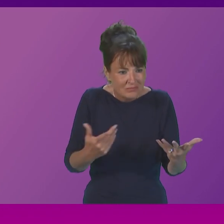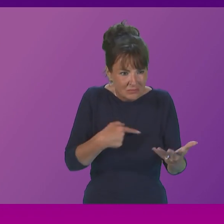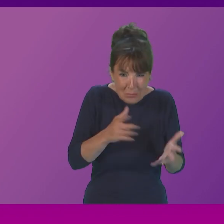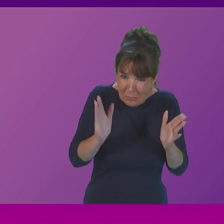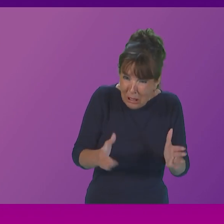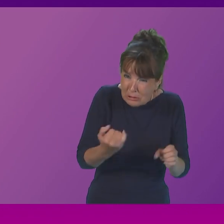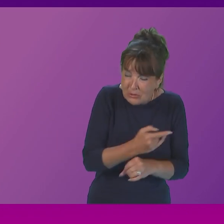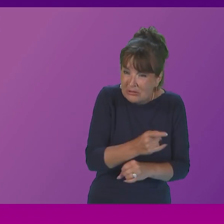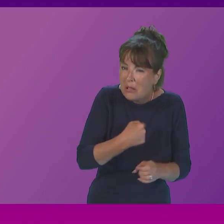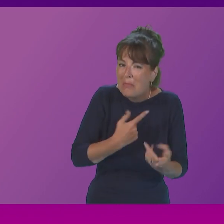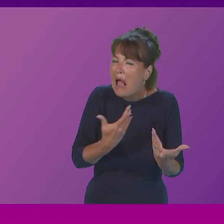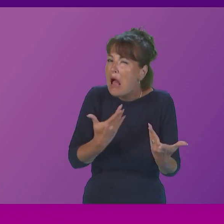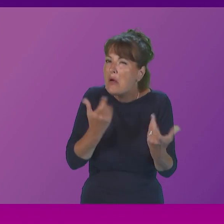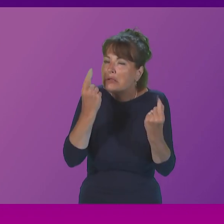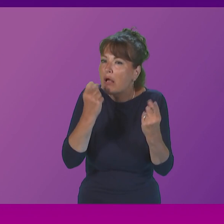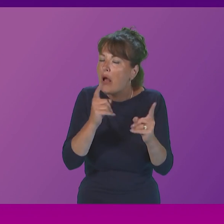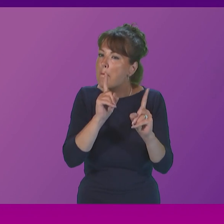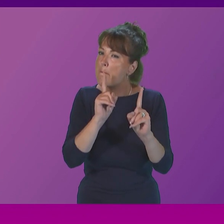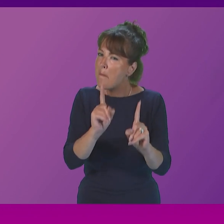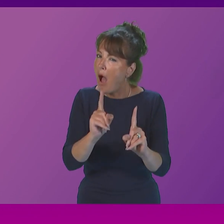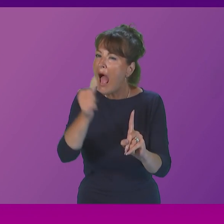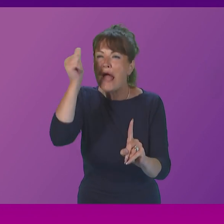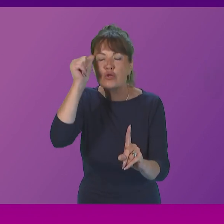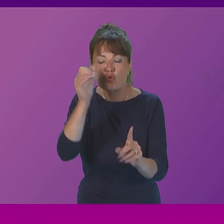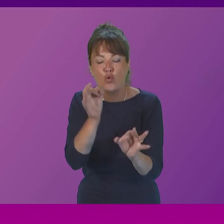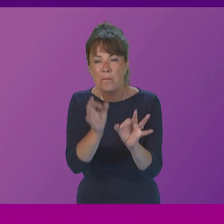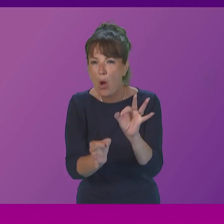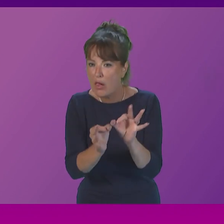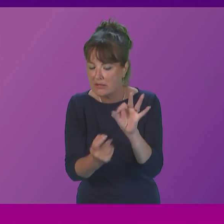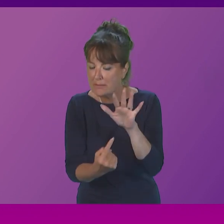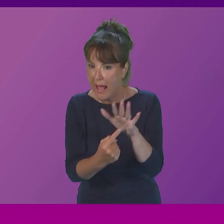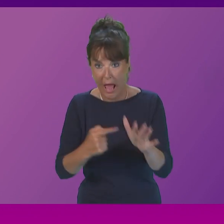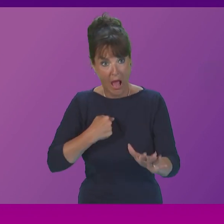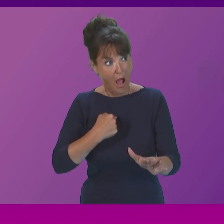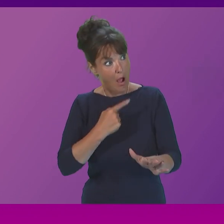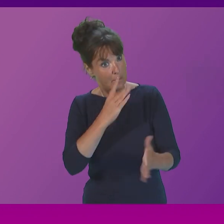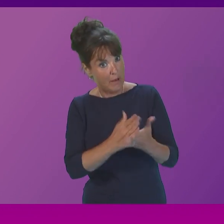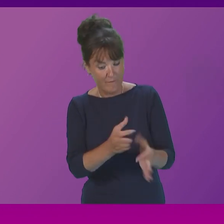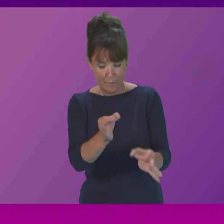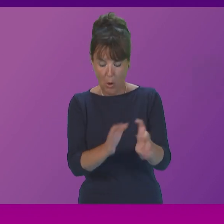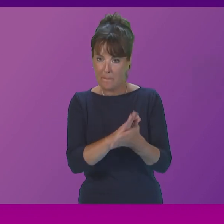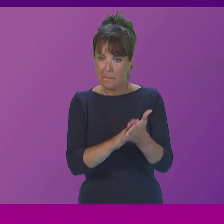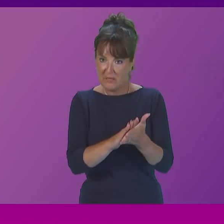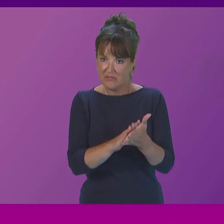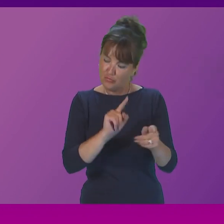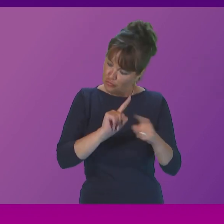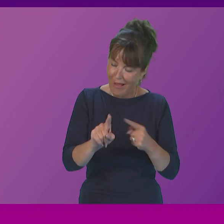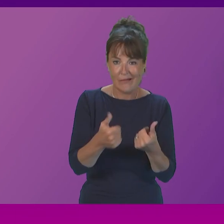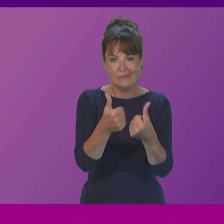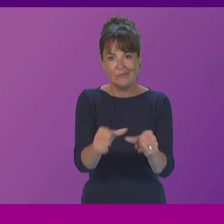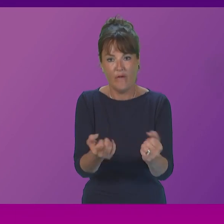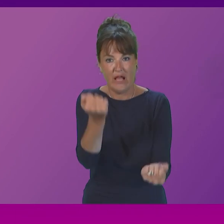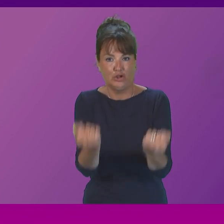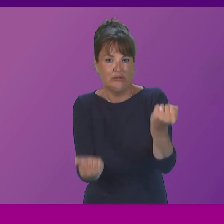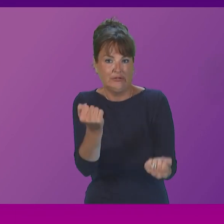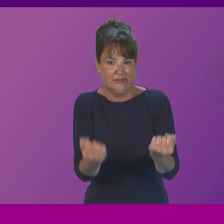needed to be so important, but politics definitely mattered. Politics was about injustice, and seeing injustice, seeing inequalities